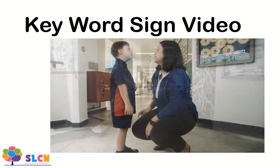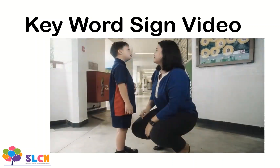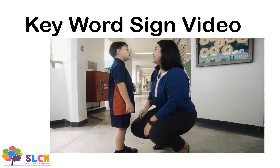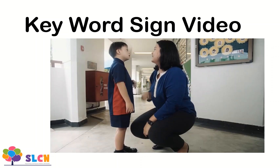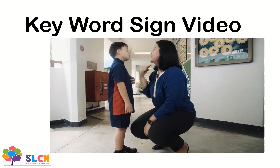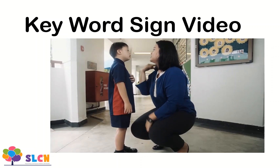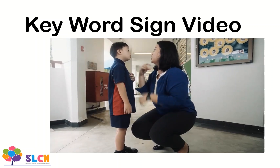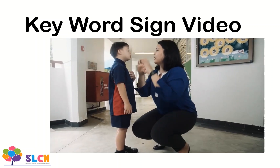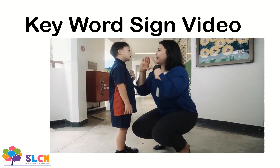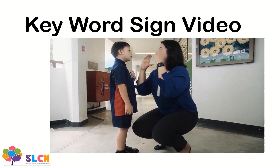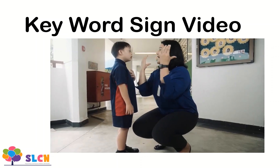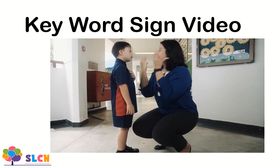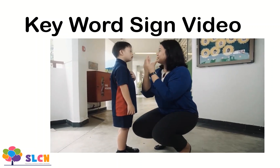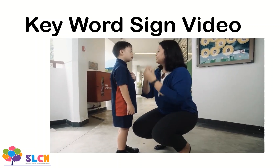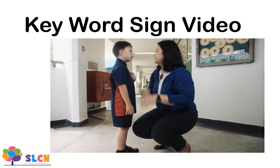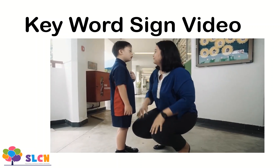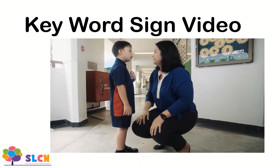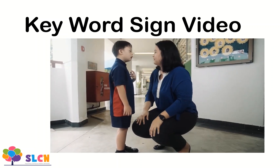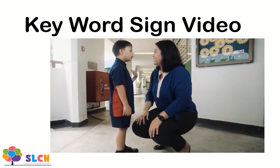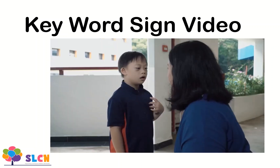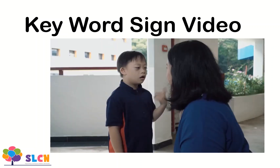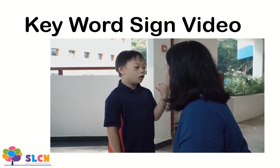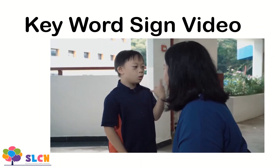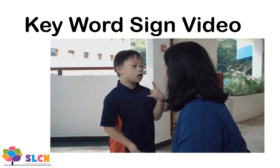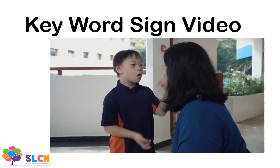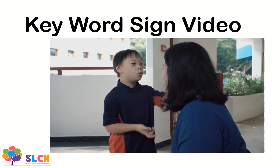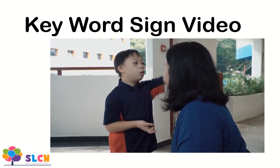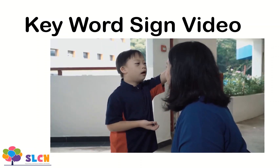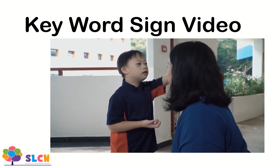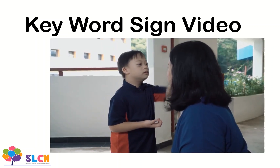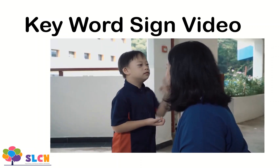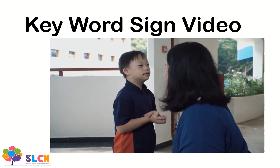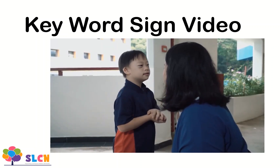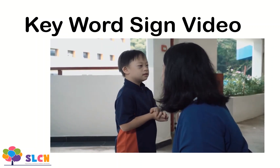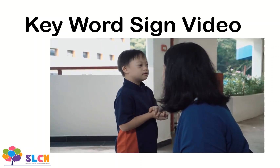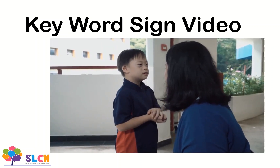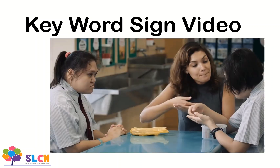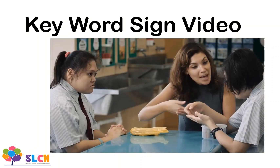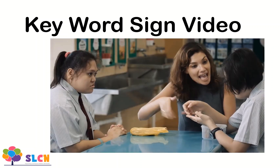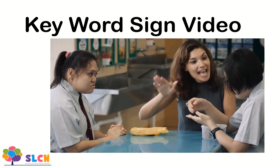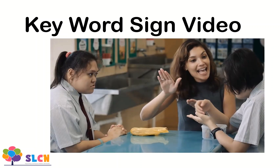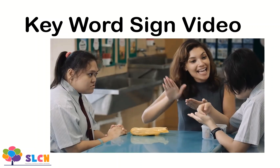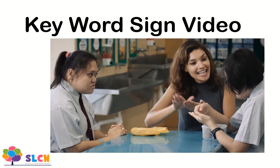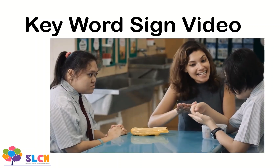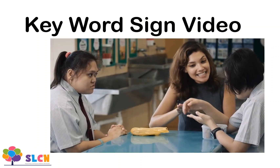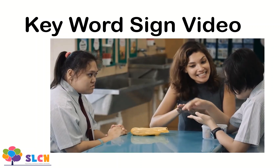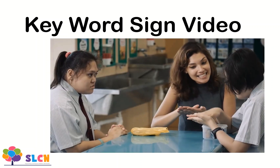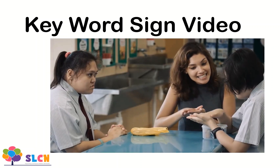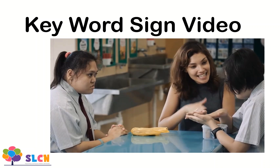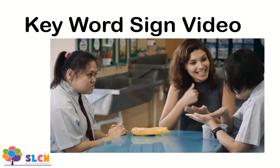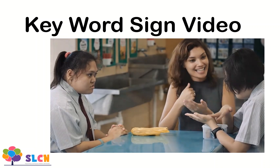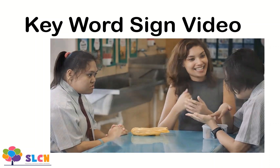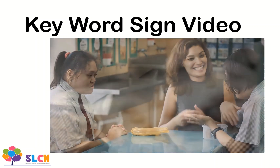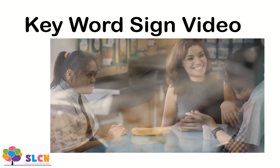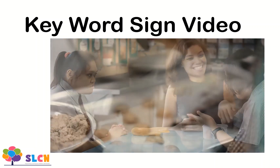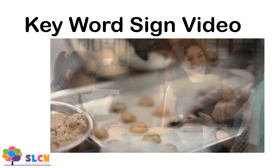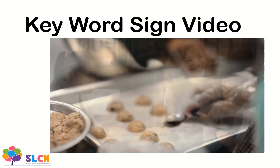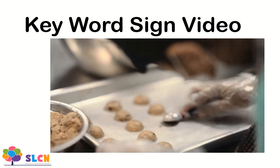Communication allows people to convey and receive information, helping us to make sense of the world around us. The preferred mode